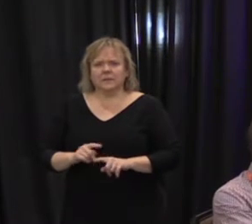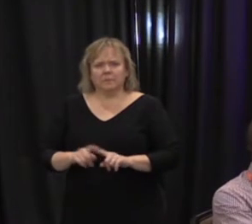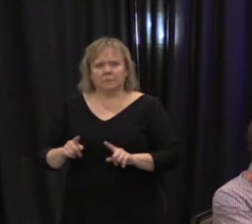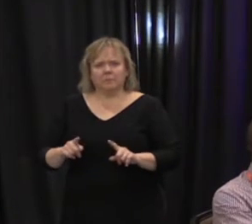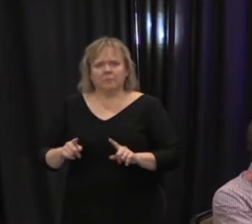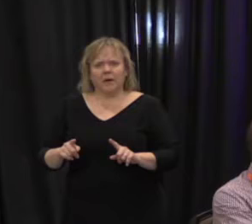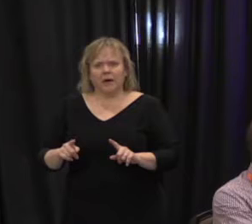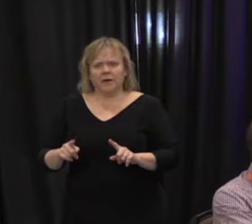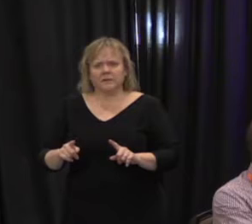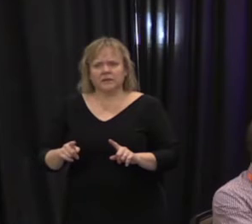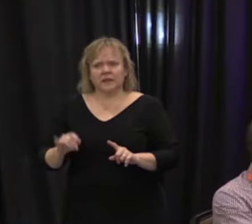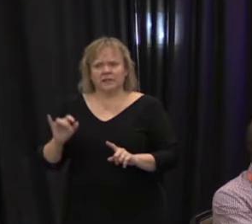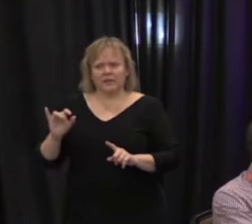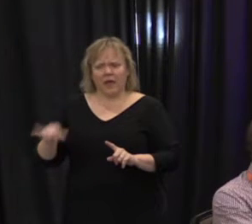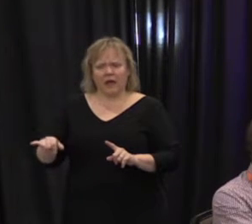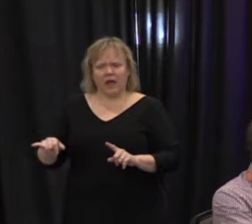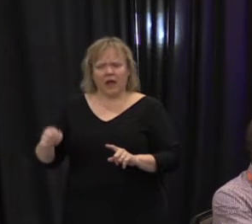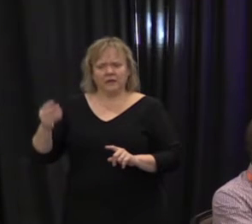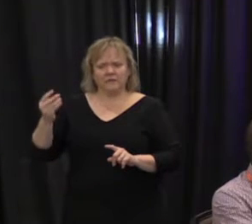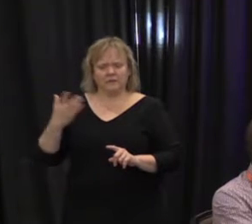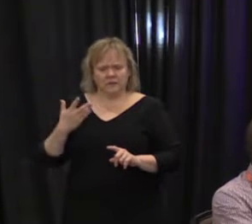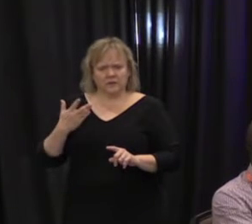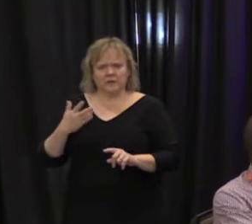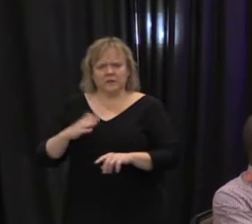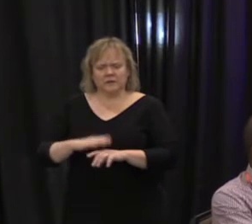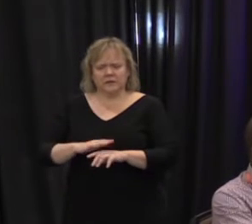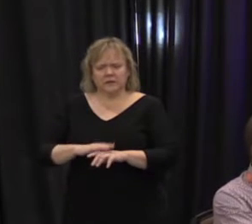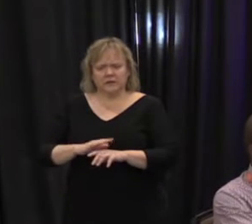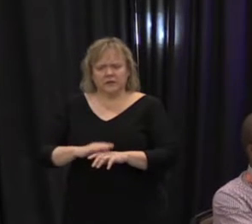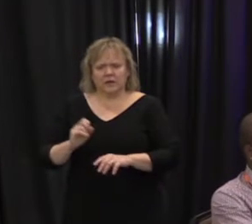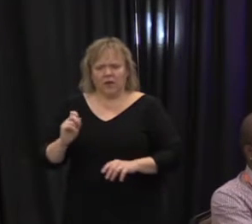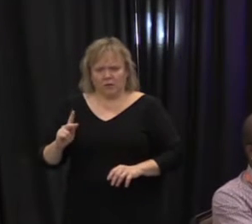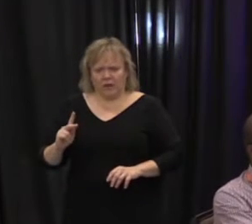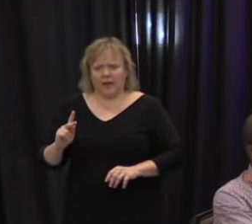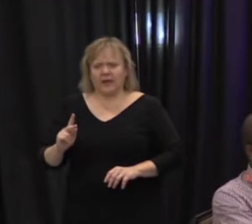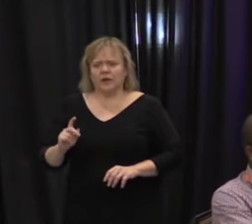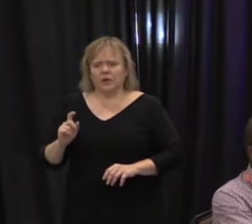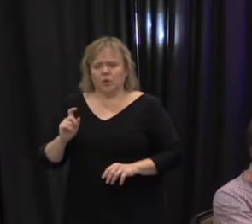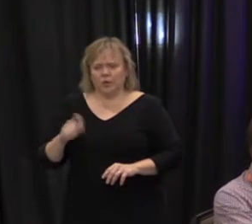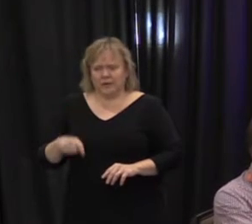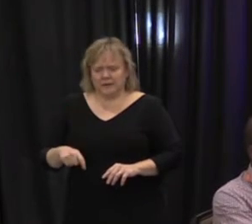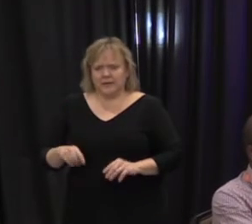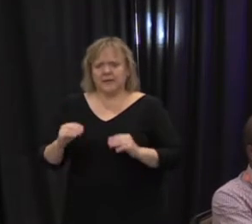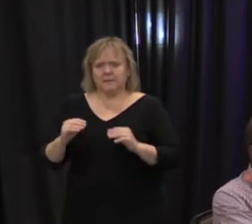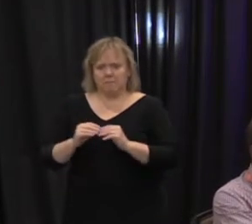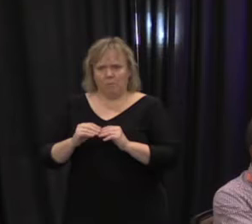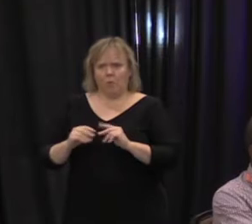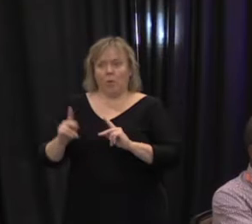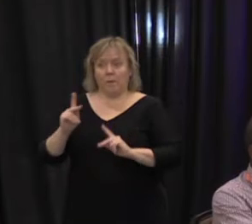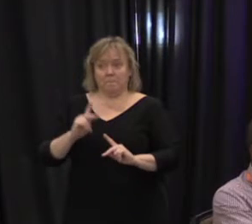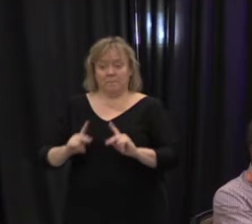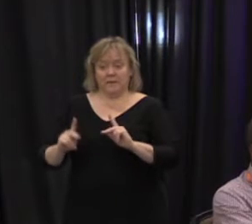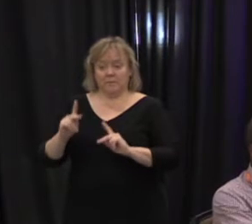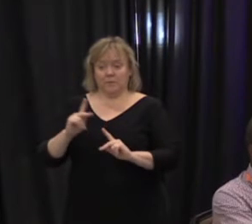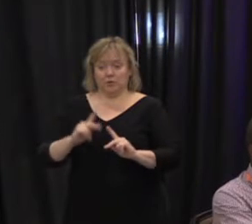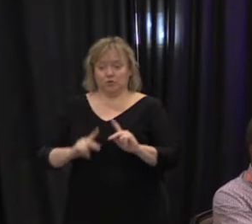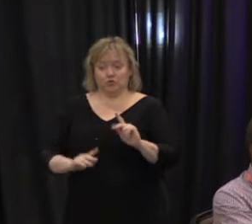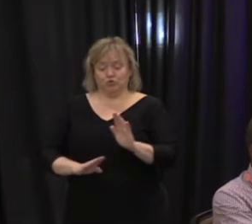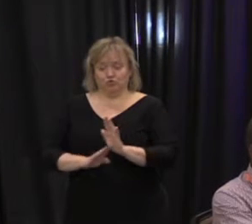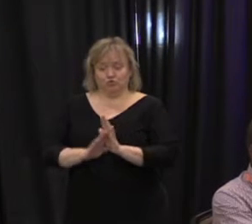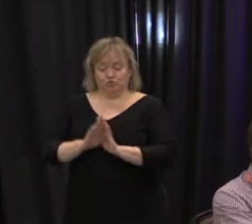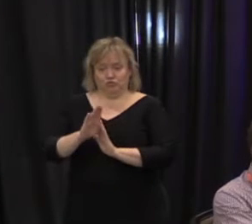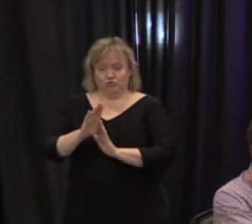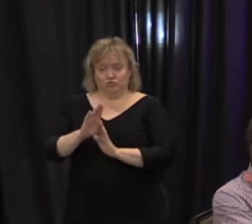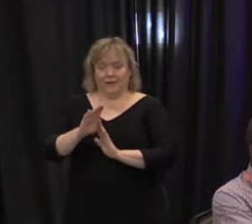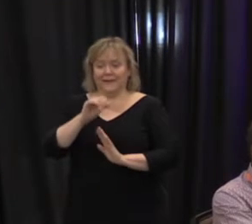sort of warned us against this narrative of resistance, told us that what we need is more builders. It's not just about what we've lost, and we